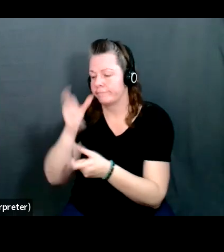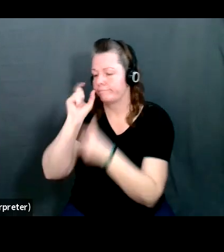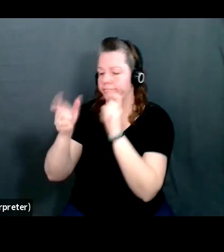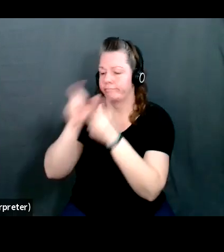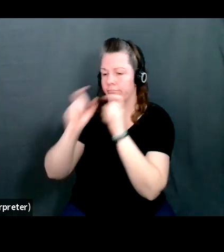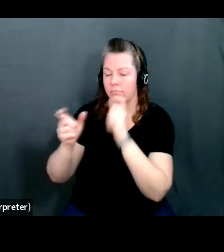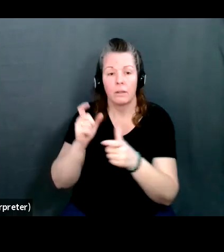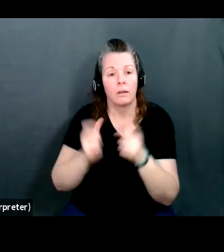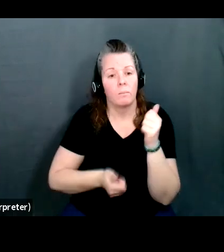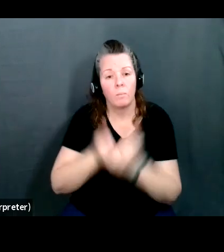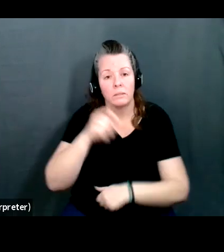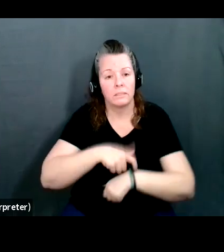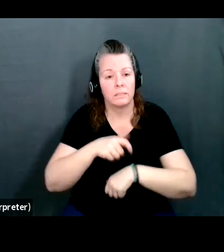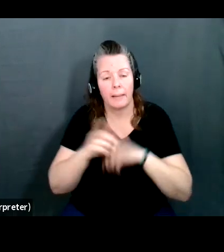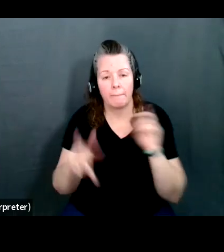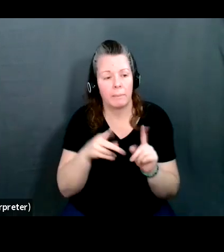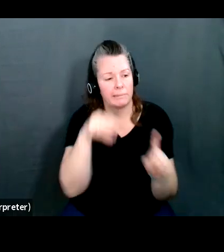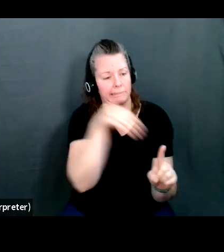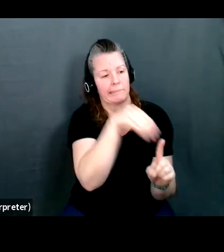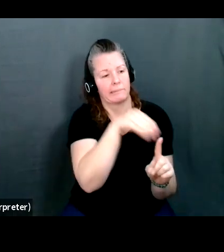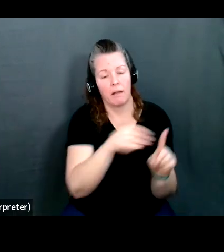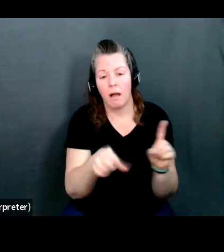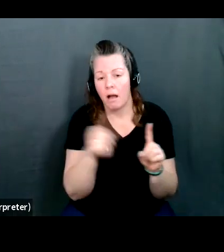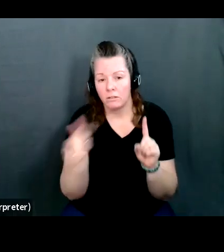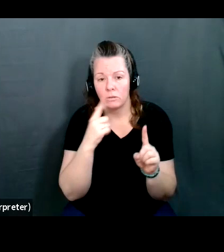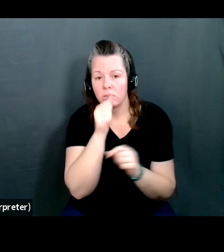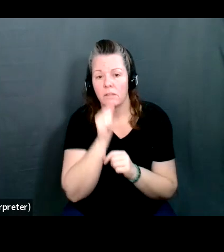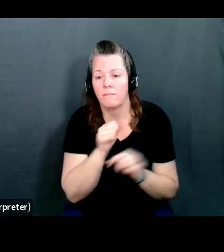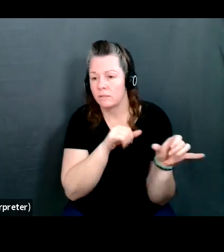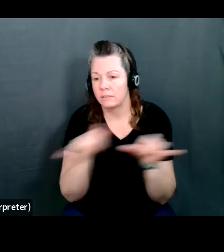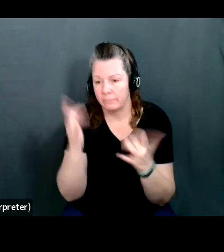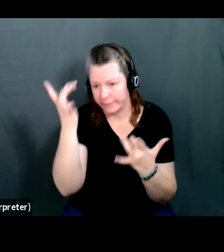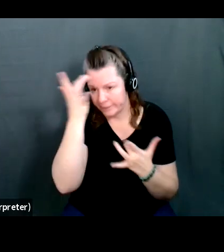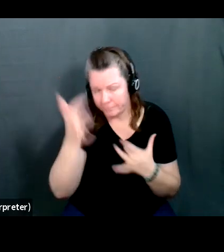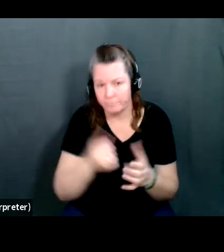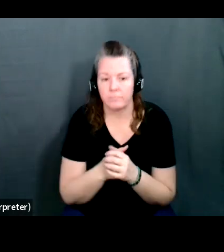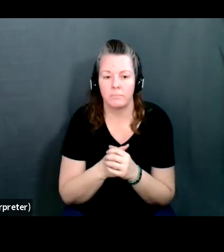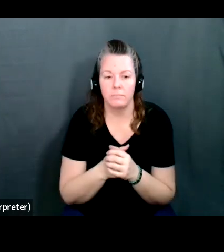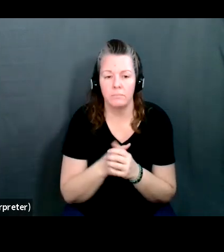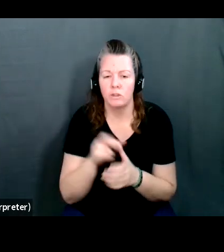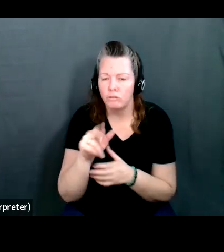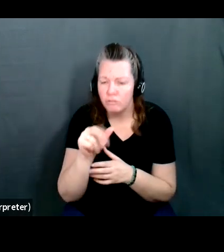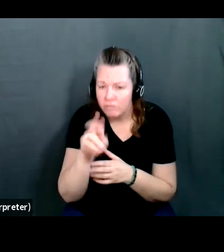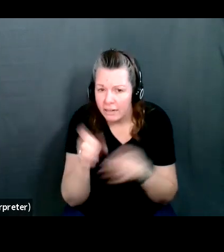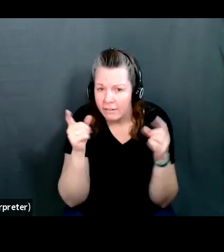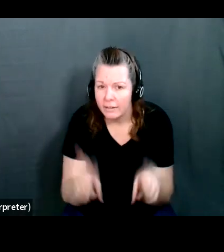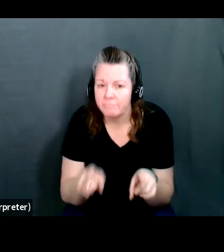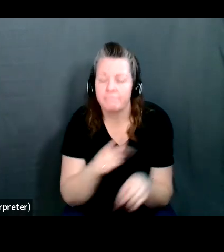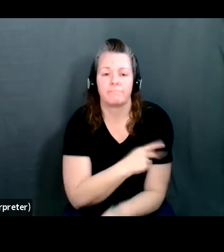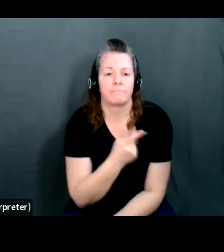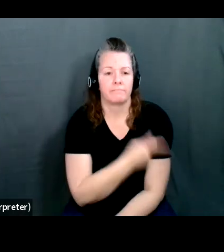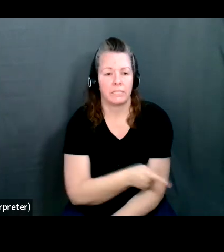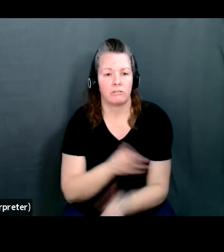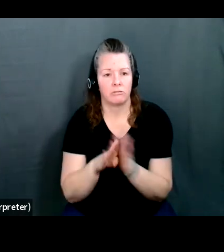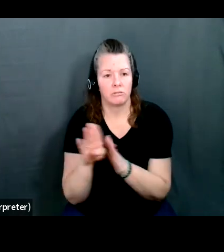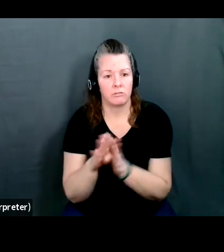patients violently provoke others suffering from the same illness. In rare occurrences, patients develop